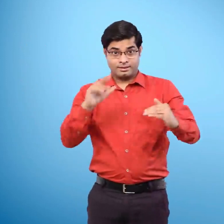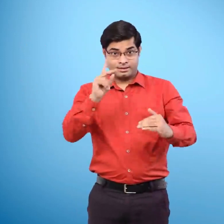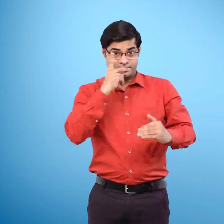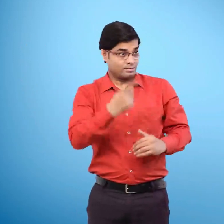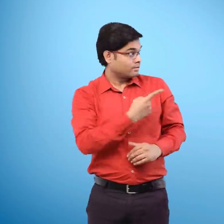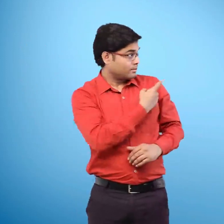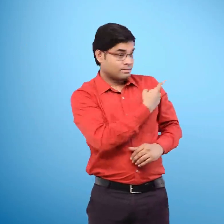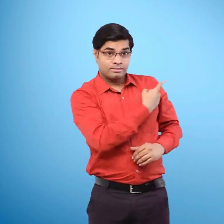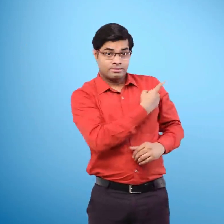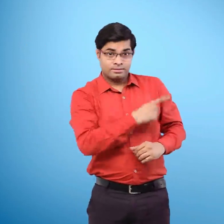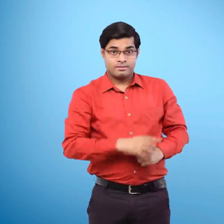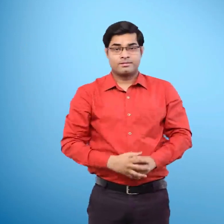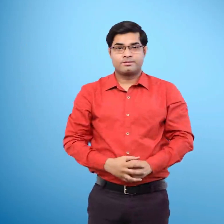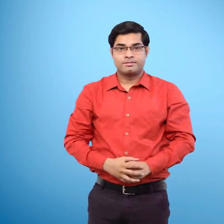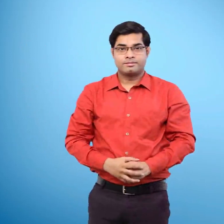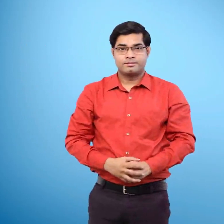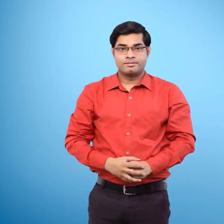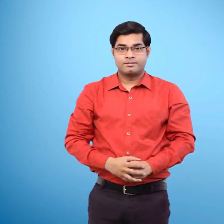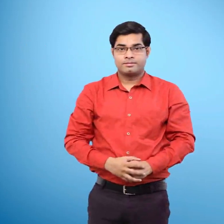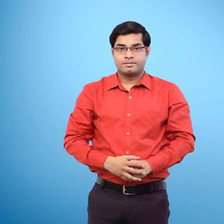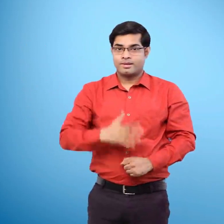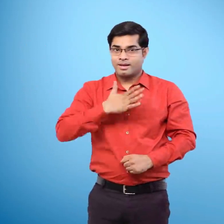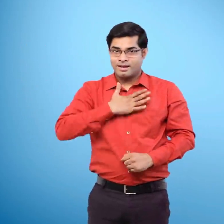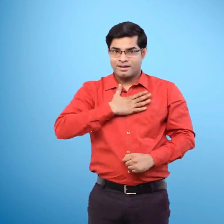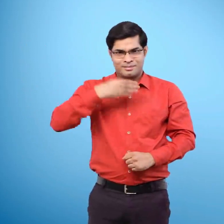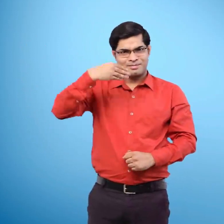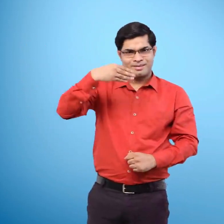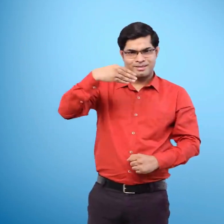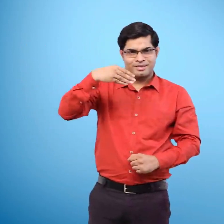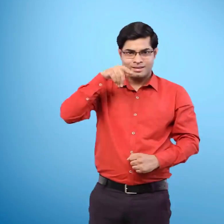Pattern 2 is made from thick leaves with stem.